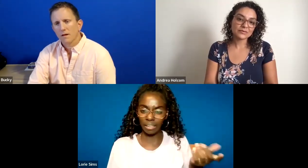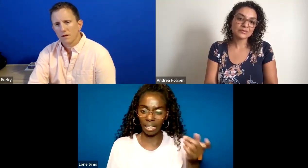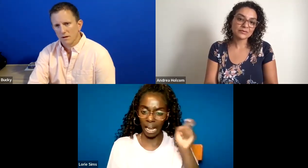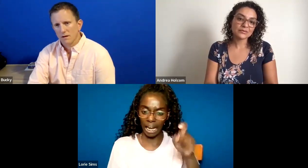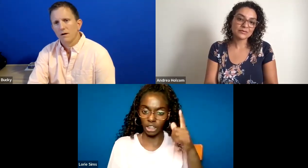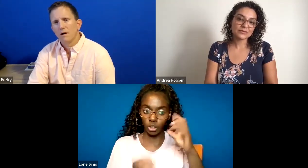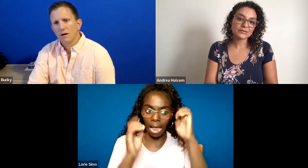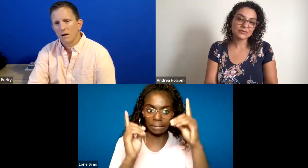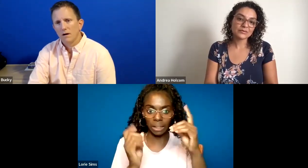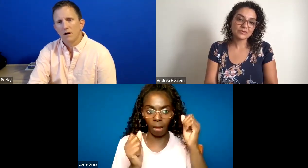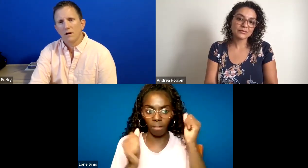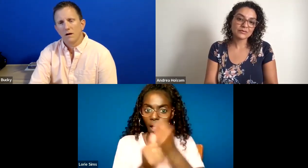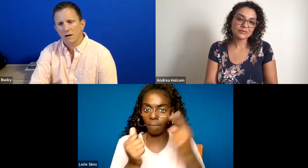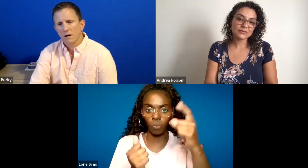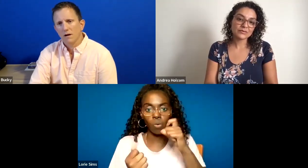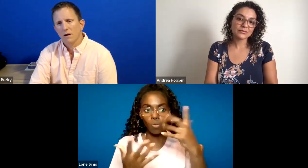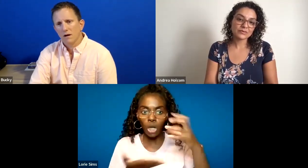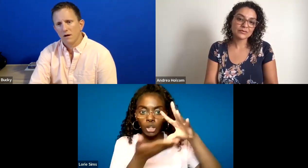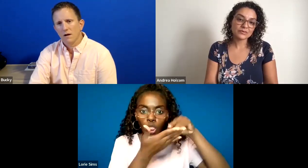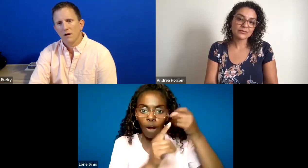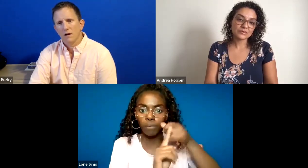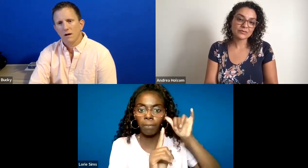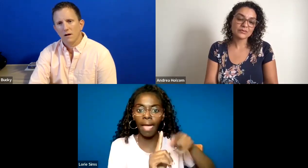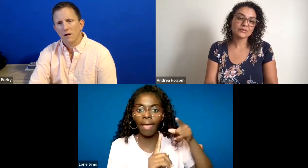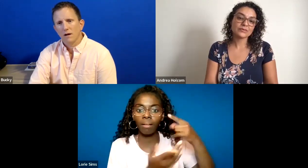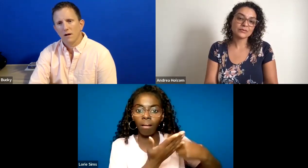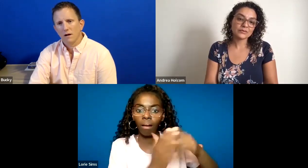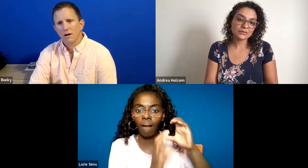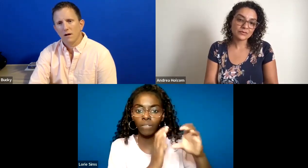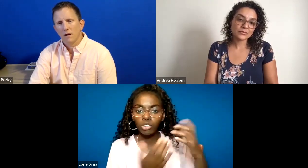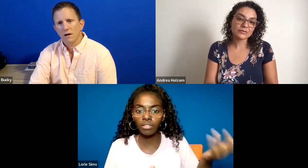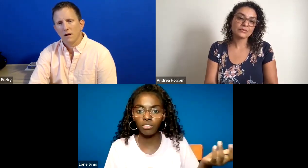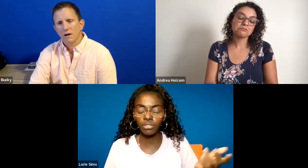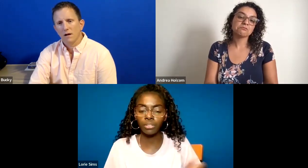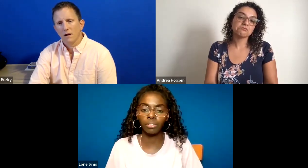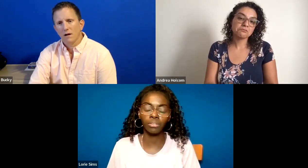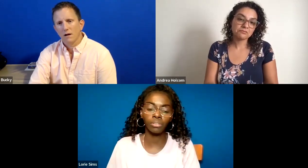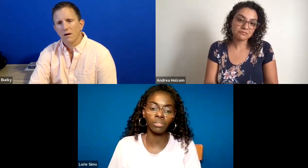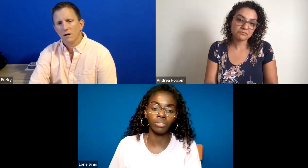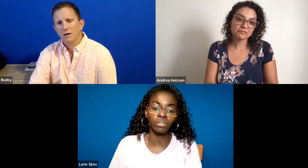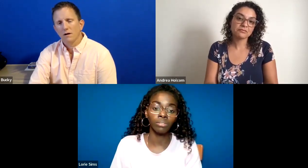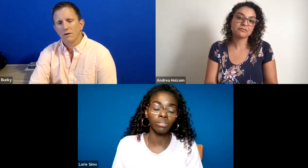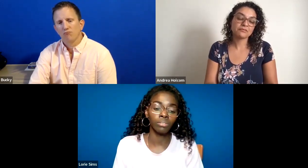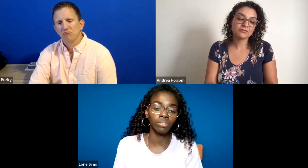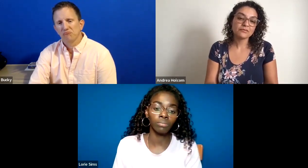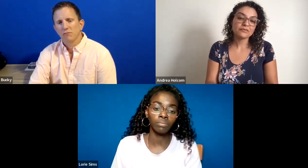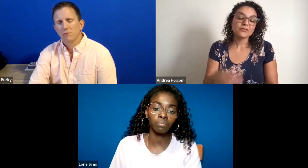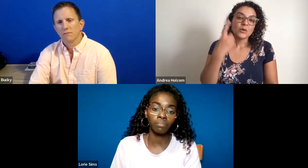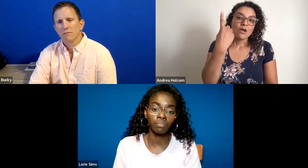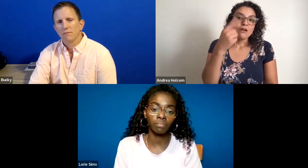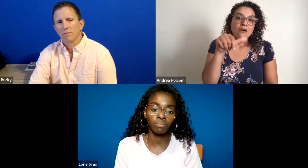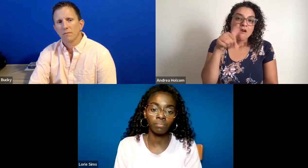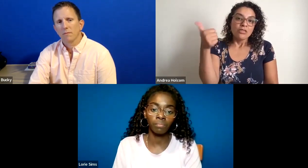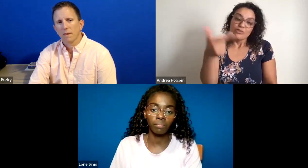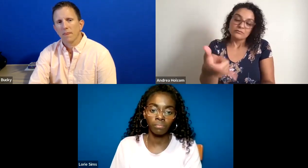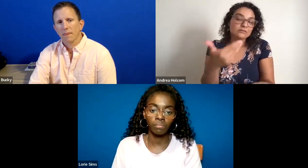who are actually there. This has a domino effect for everyone, for anyone who would like to learn, who would like to be involved in this type of discussion.